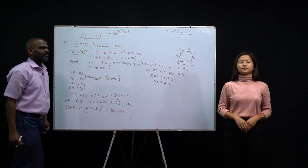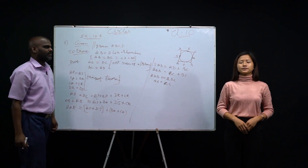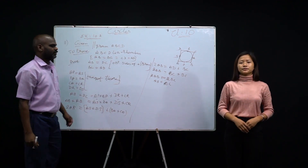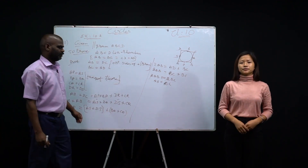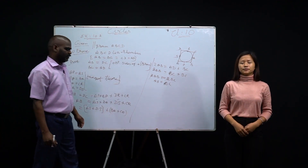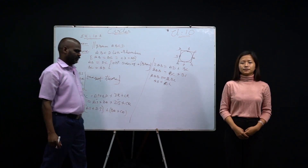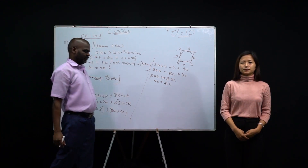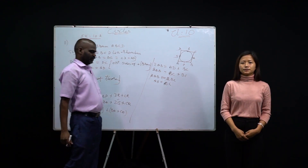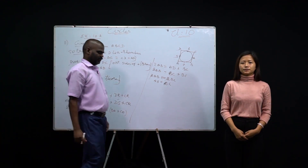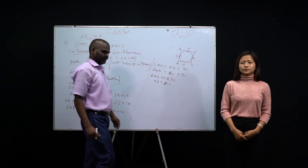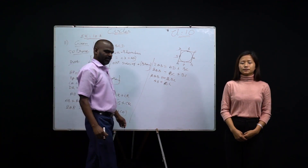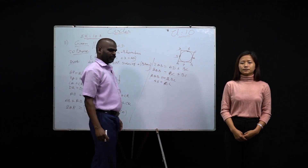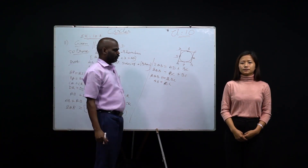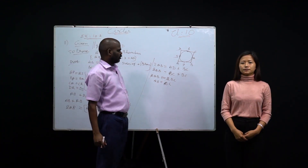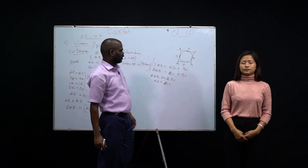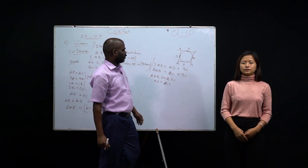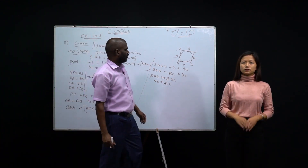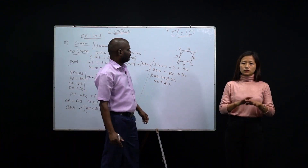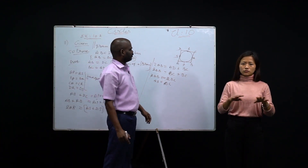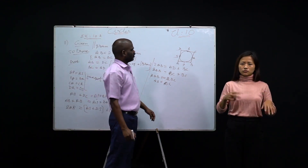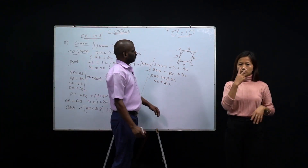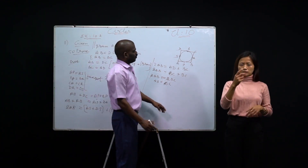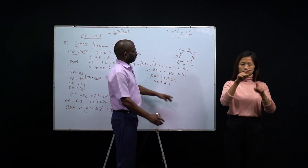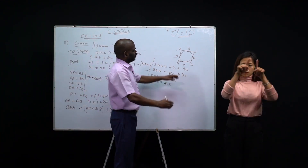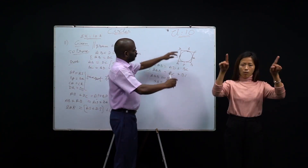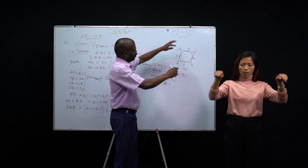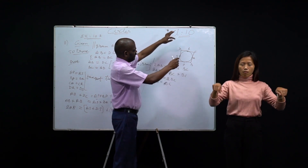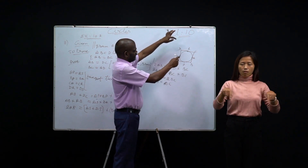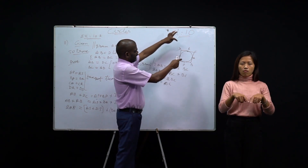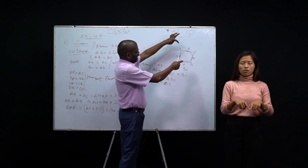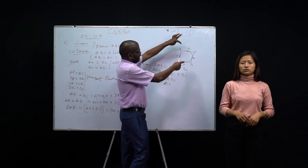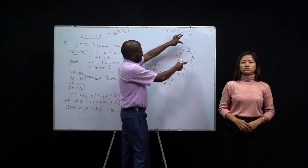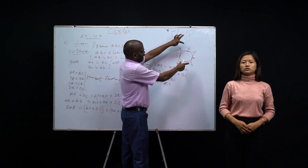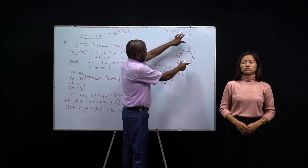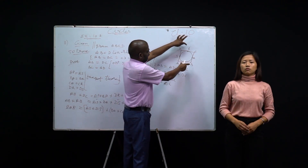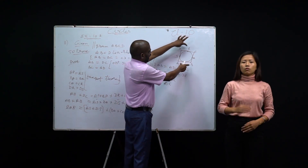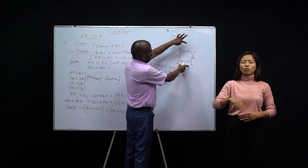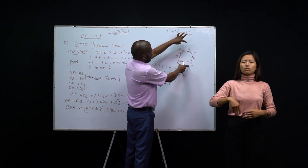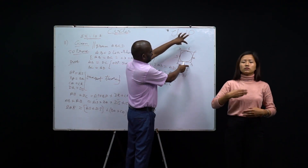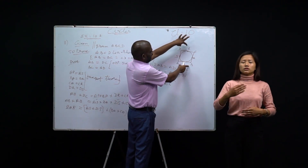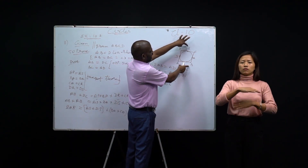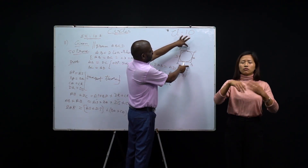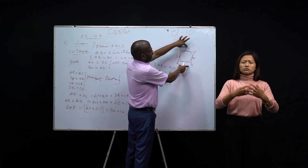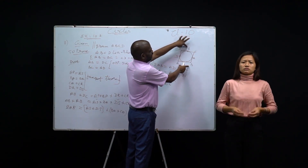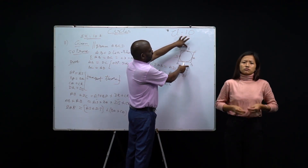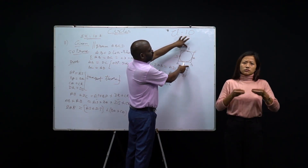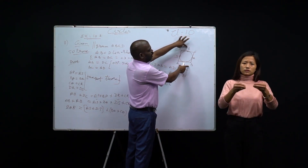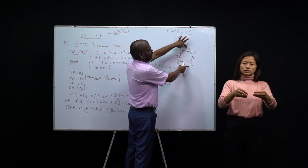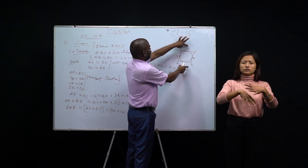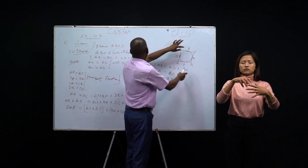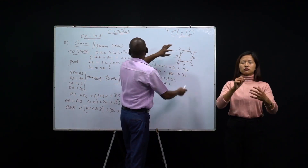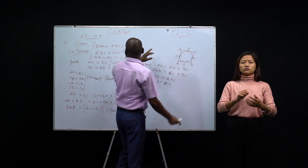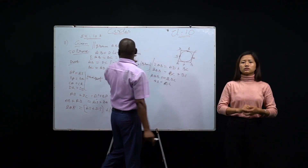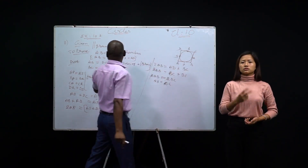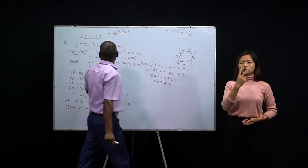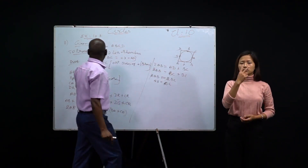Clear? Children, look at the board. It's already given AB and DC is